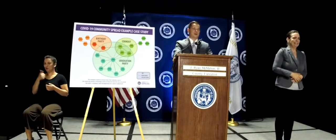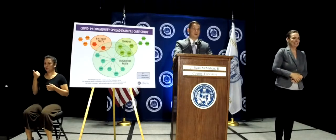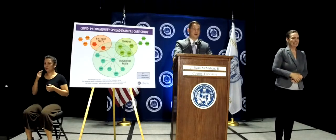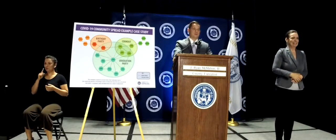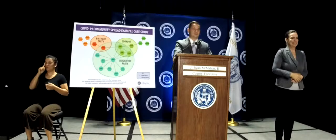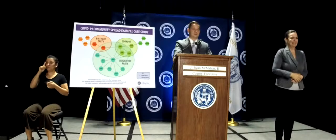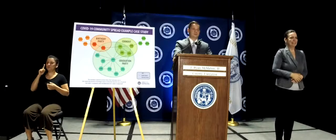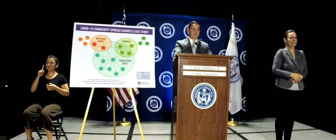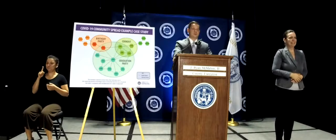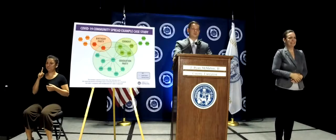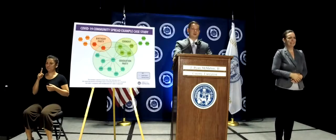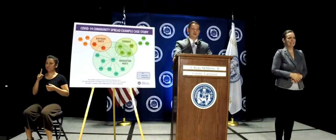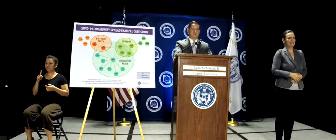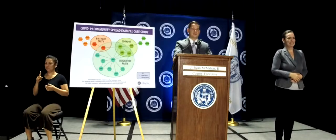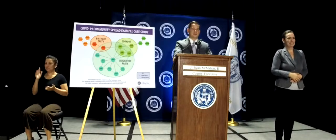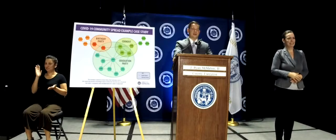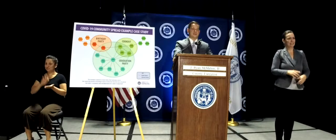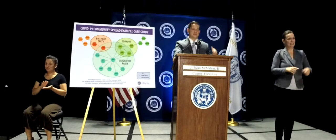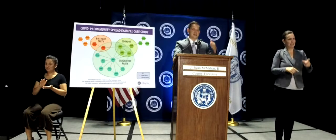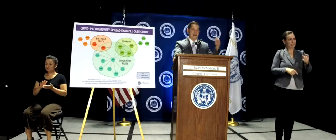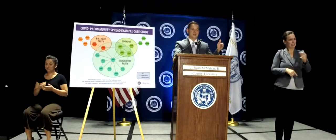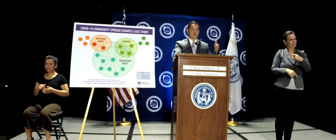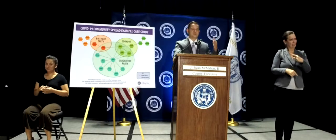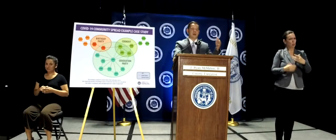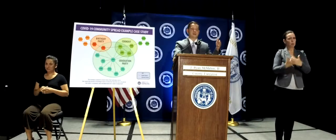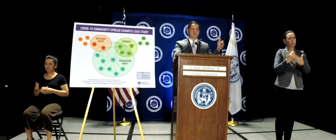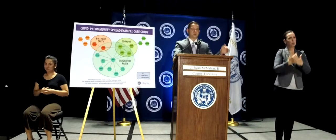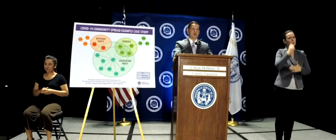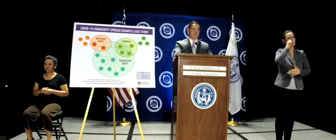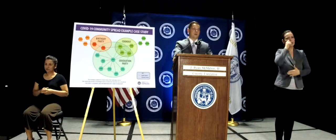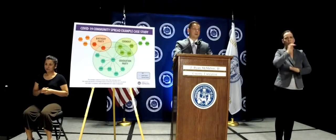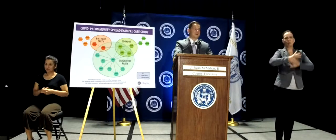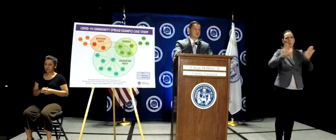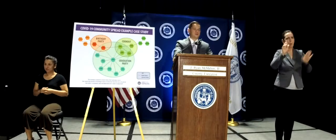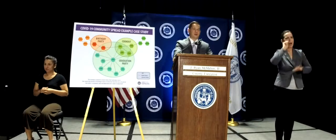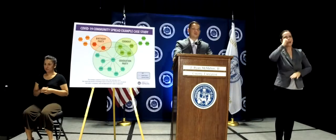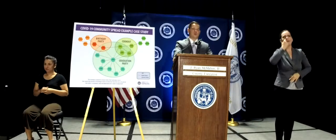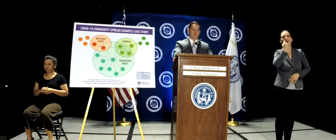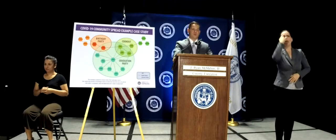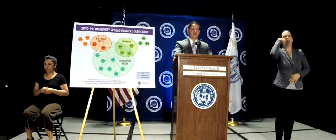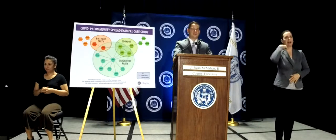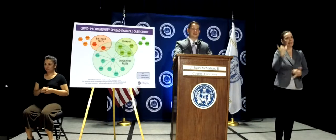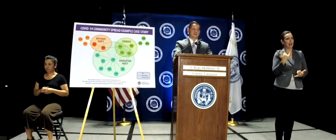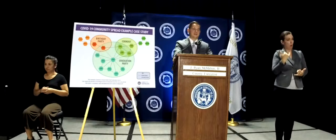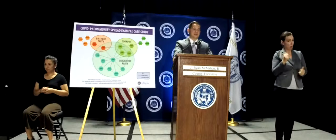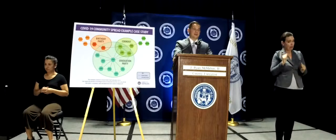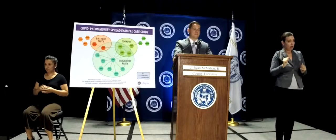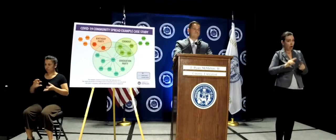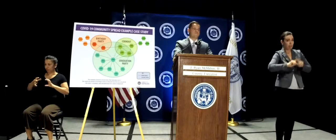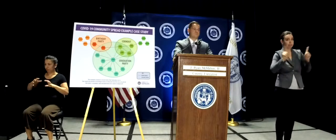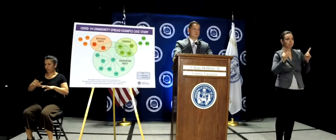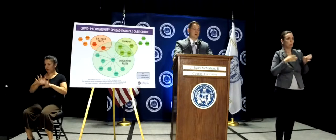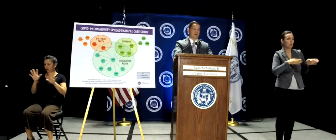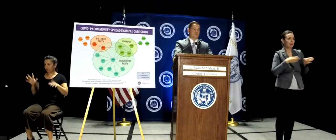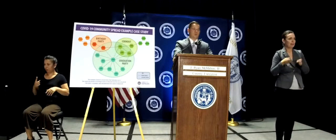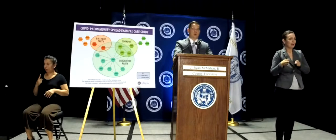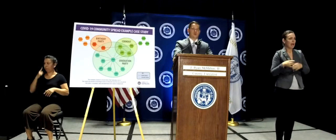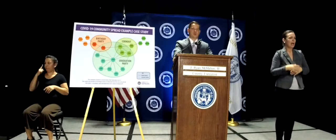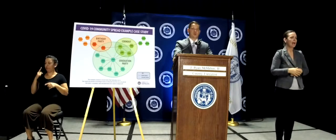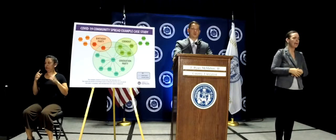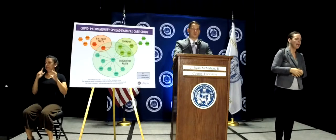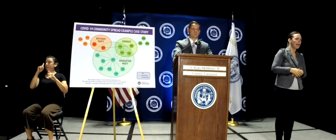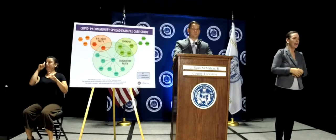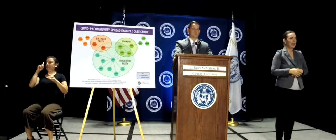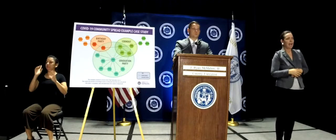So there's various, as the technology expands in this pandemic, there's various forms of testing, and I will have no